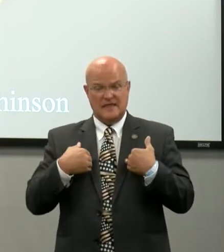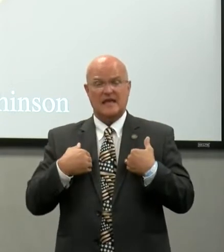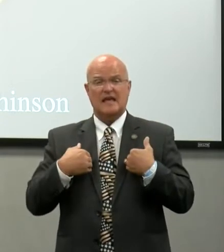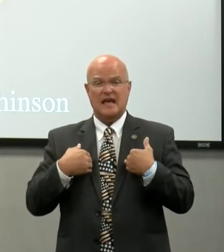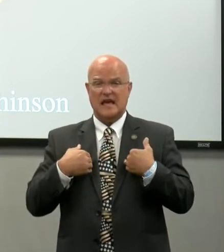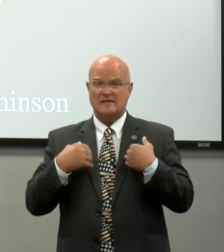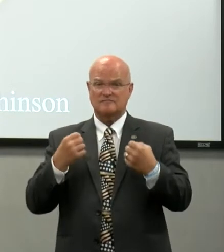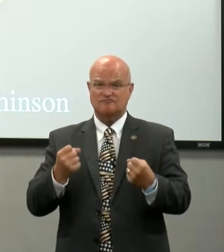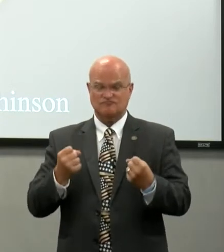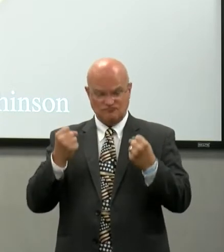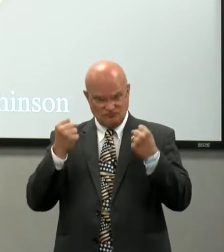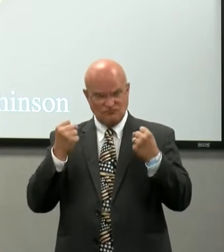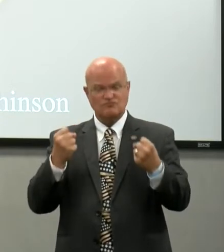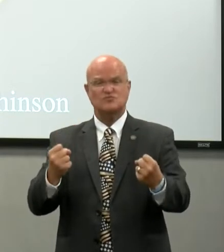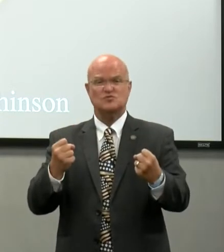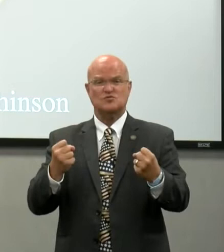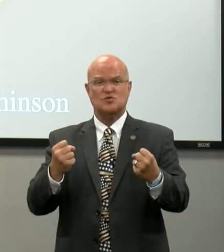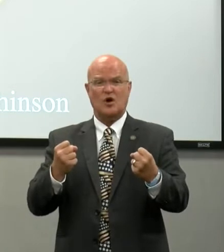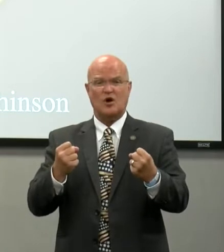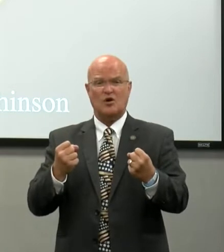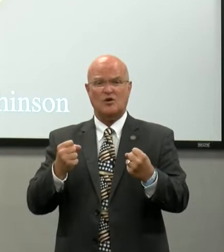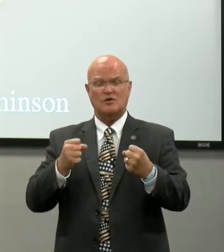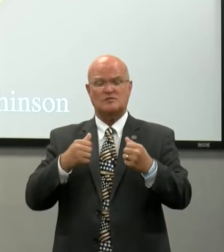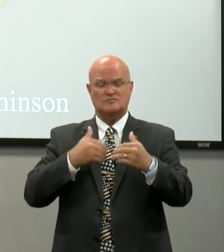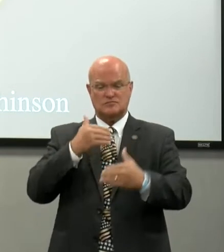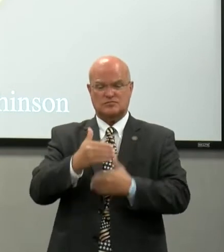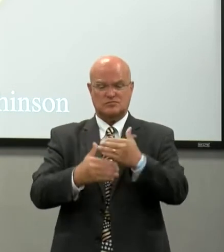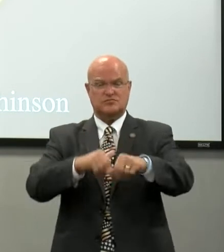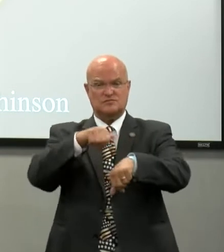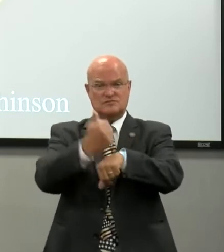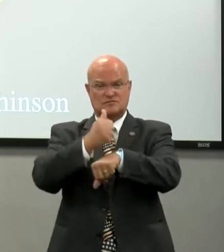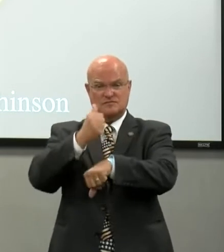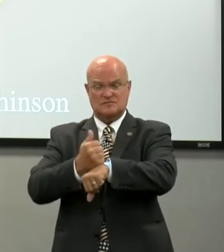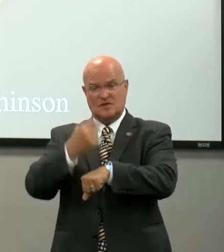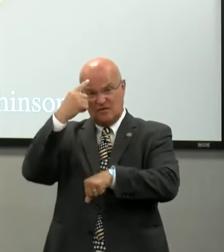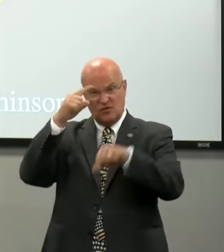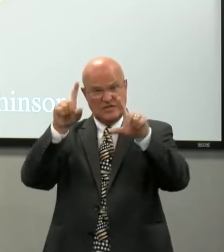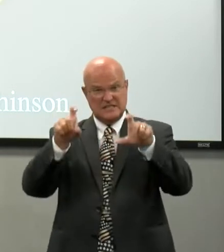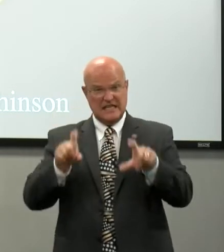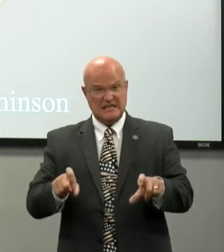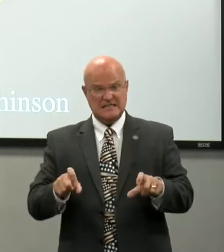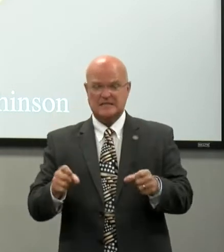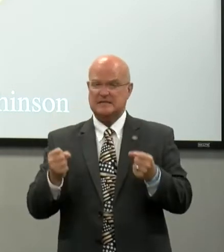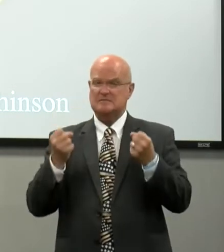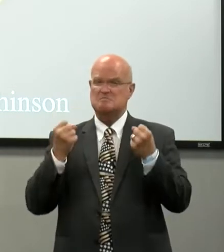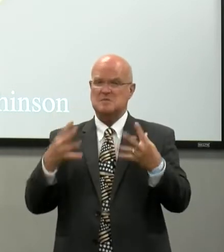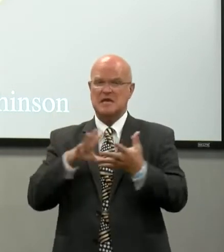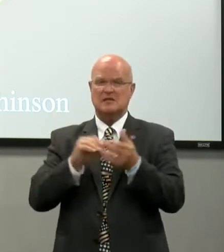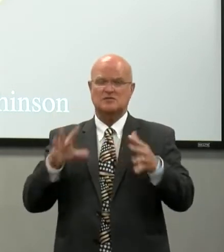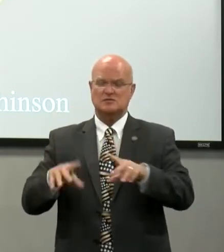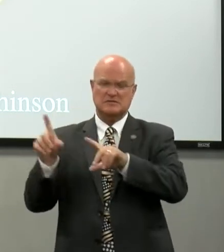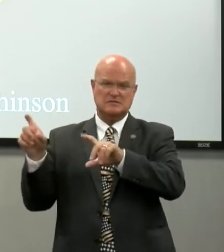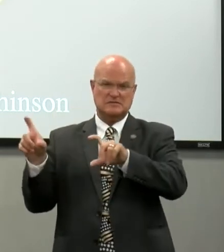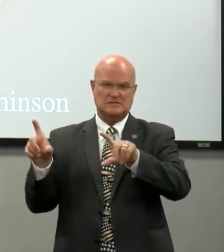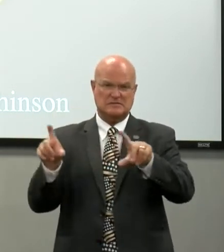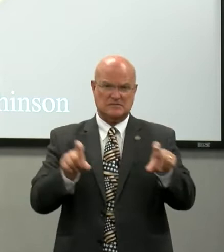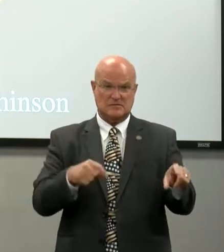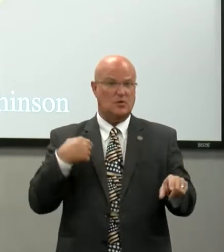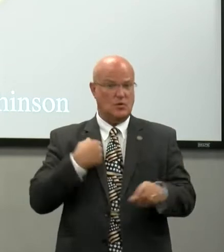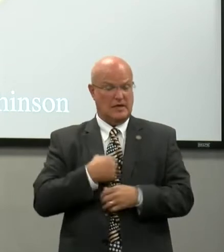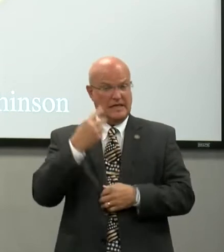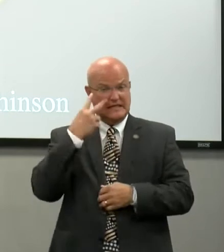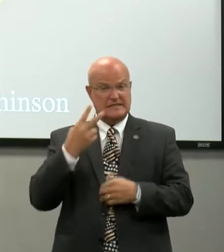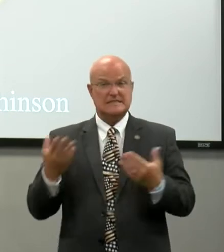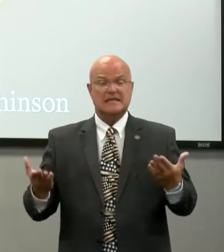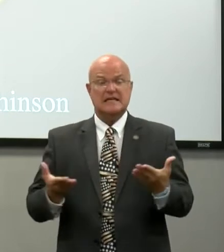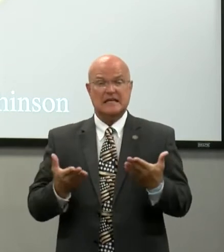very strong protocols in place for testing. They've been testing a large number of students, and some of those, as we can see